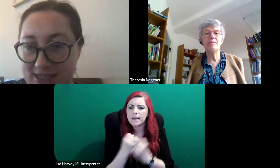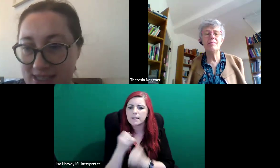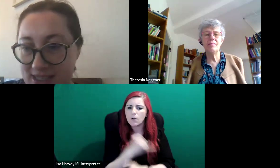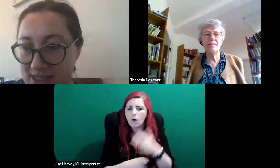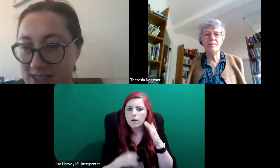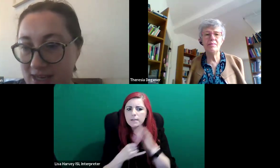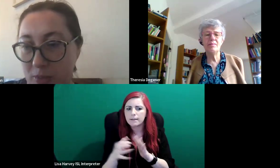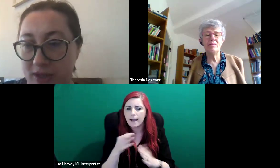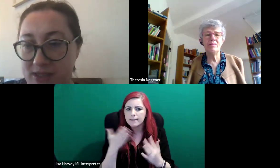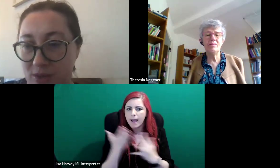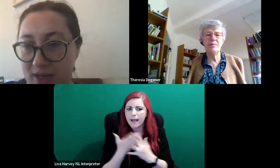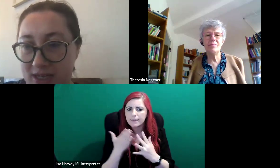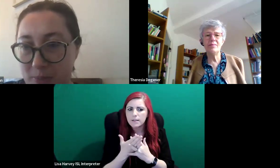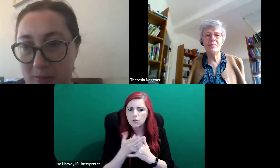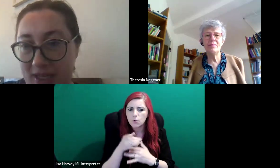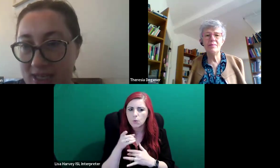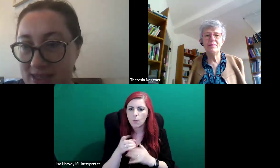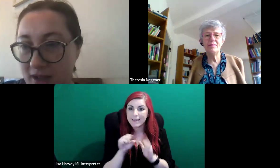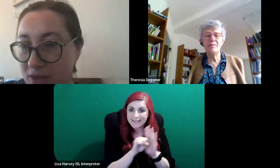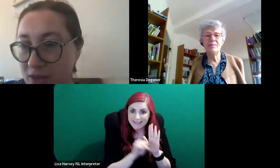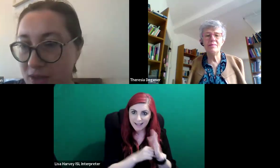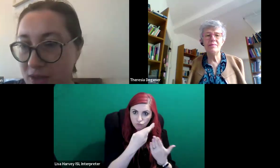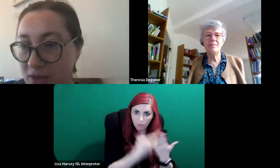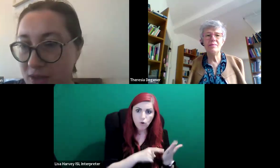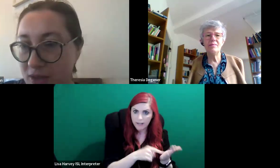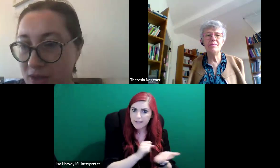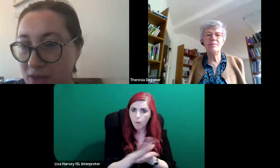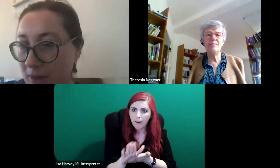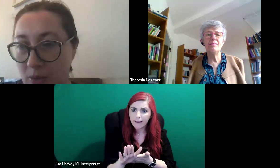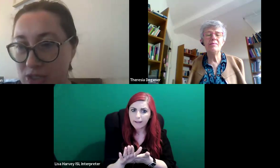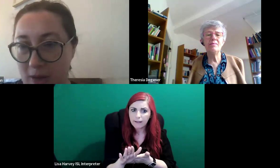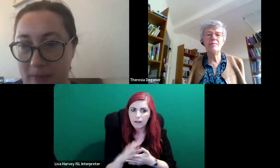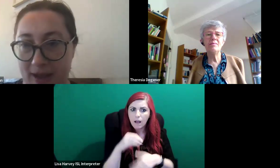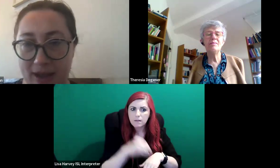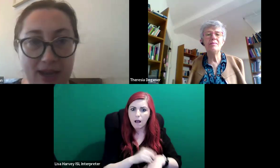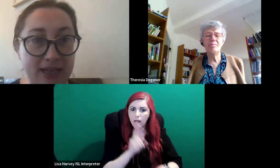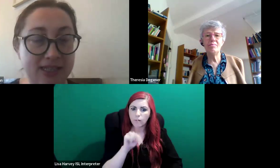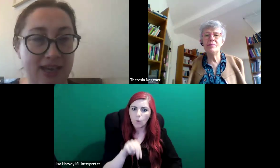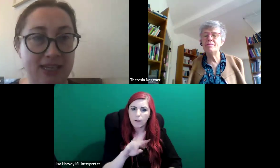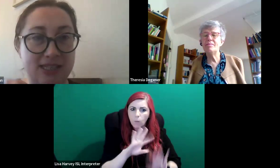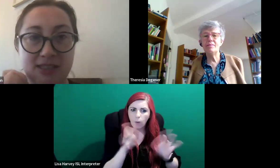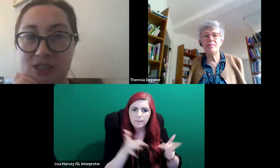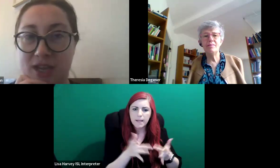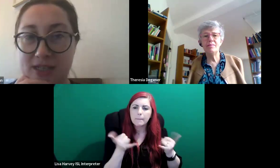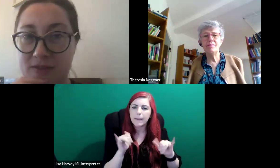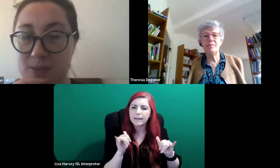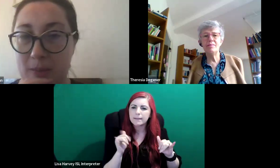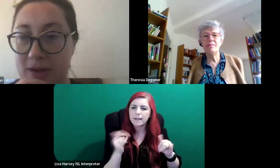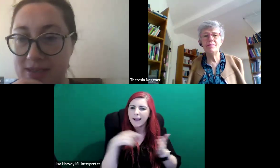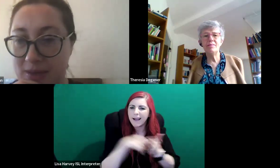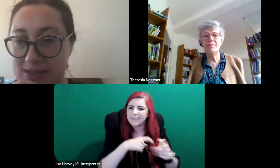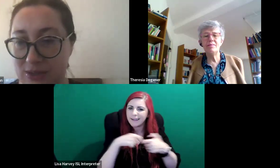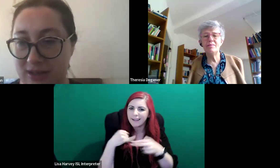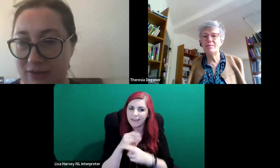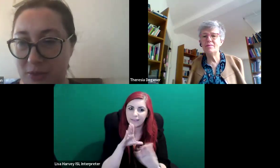organizations get access to the state report. So it is public and it's on the UN website. We might just drop a link to that into the